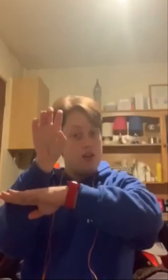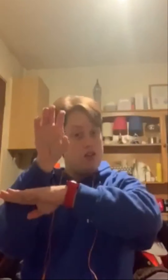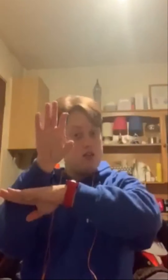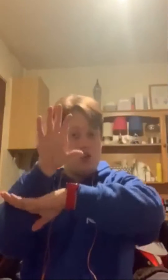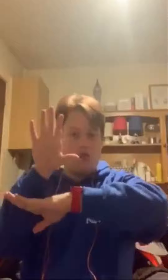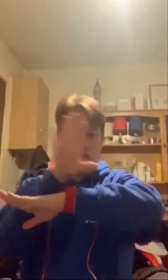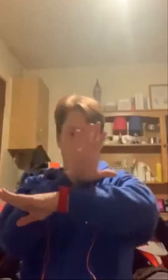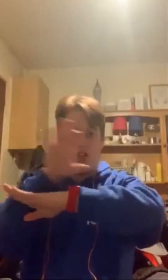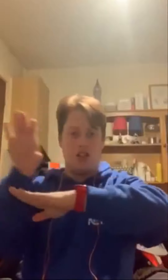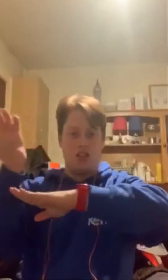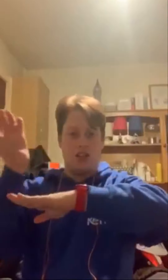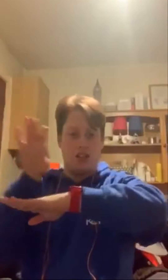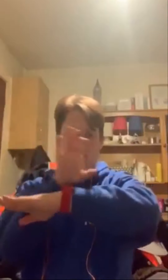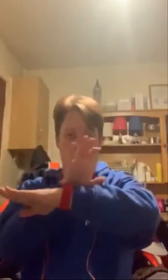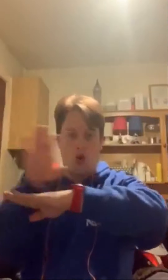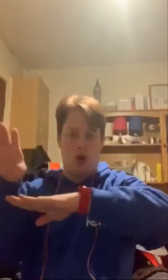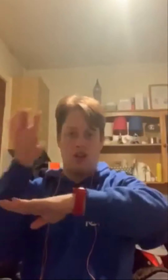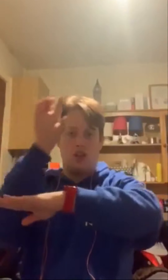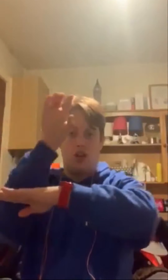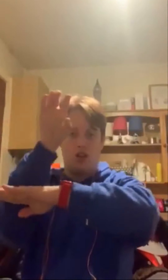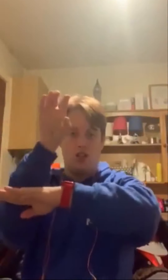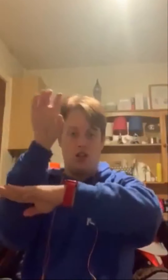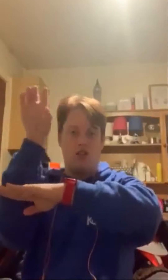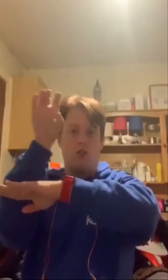It's like representing this is the equator and the sun's above.